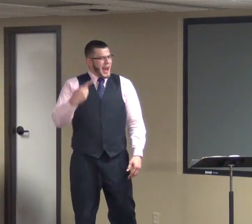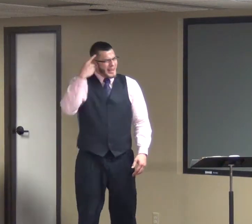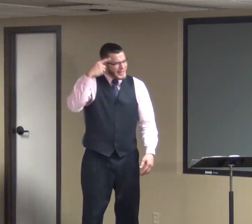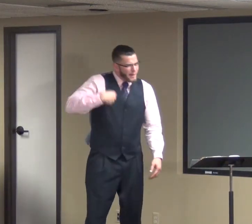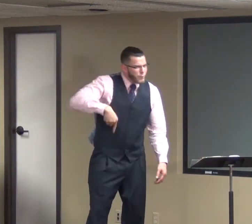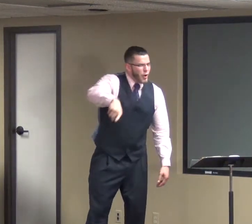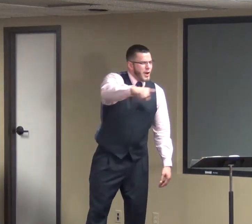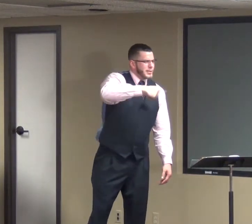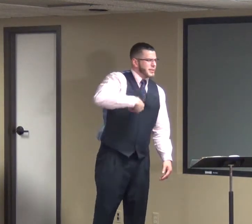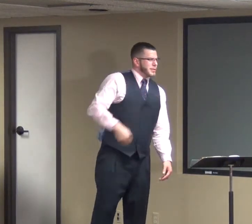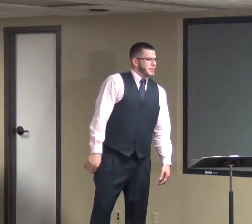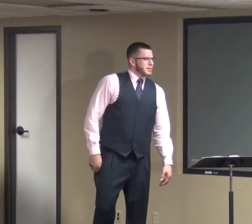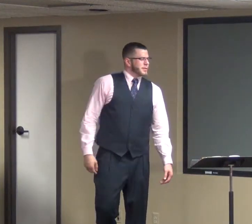He did it for us.